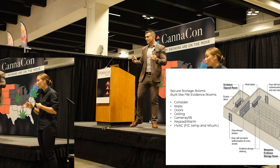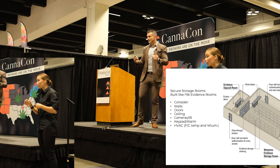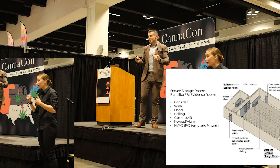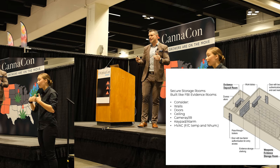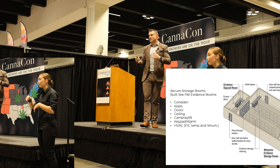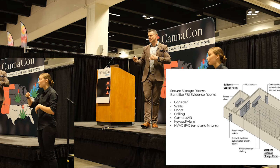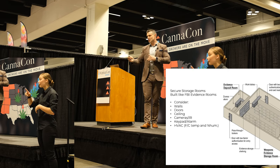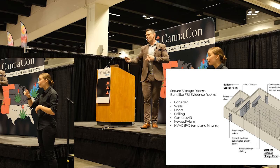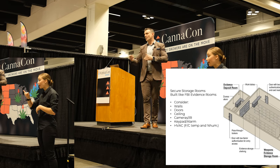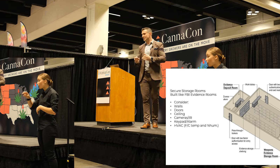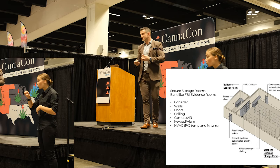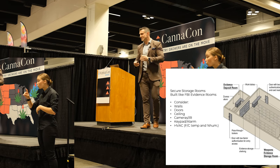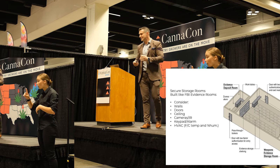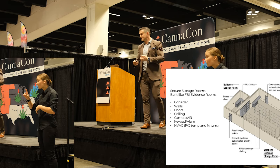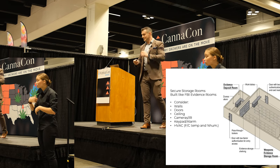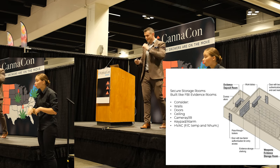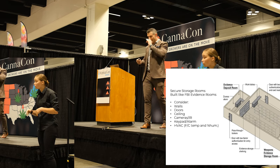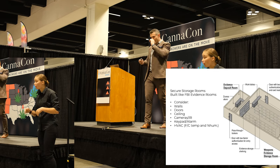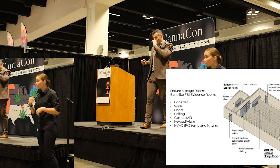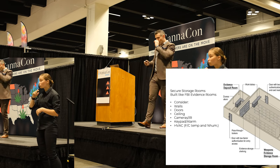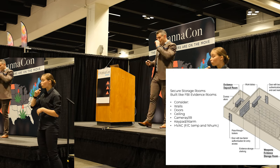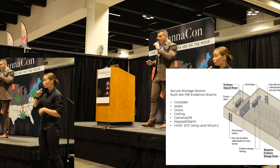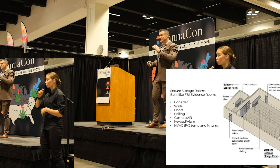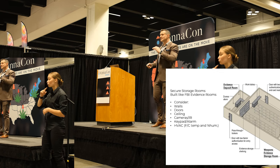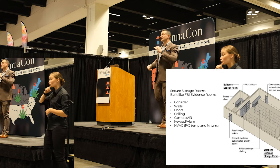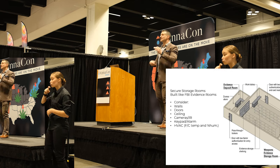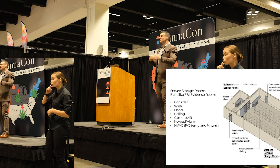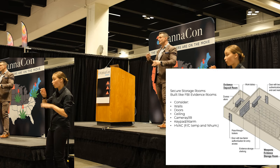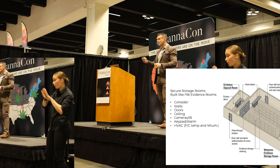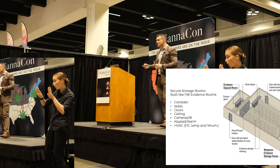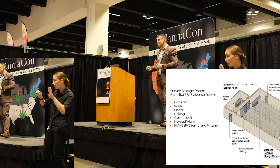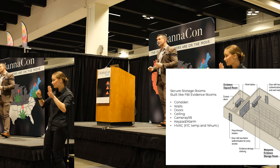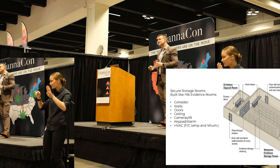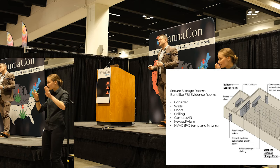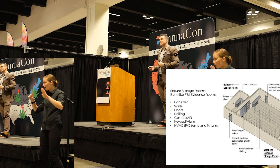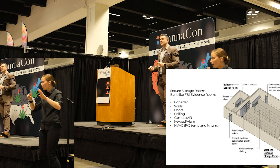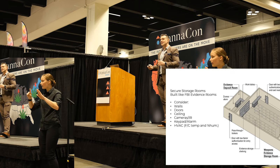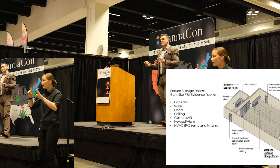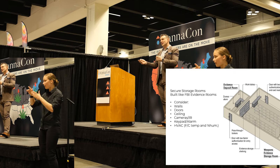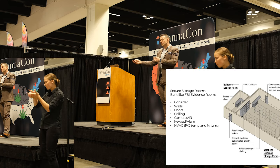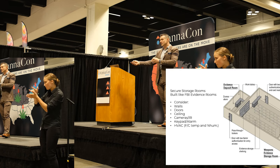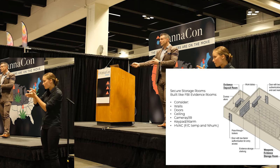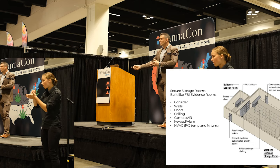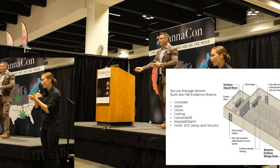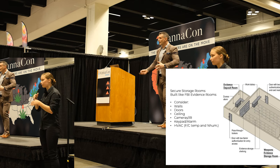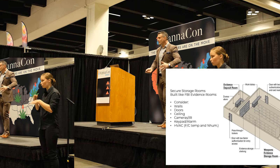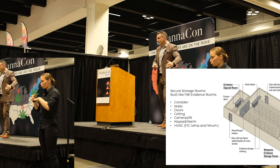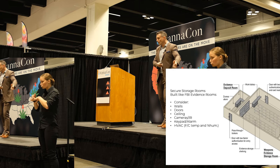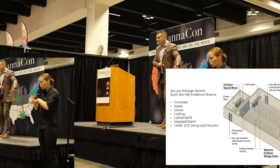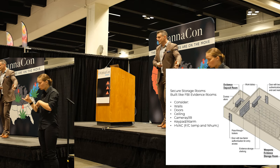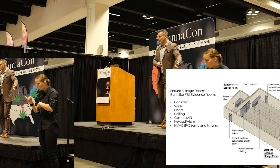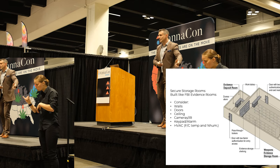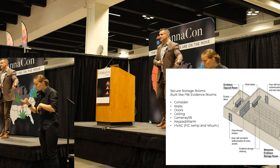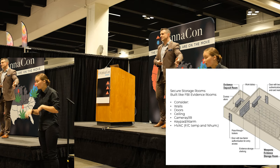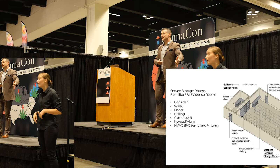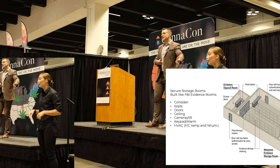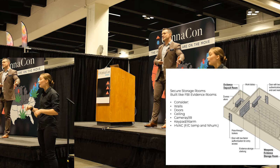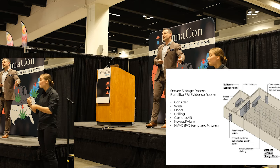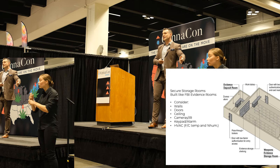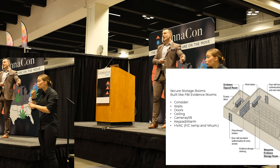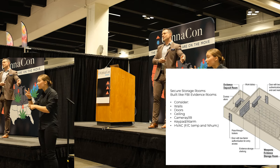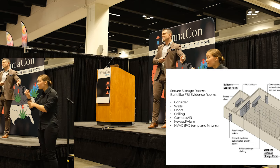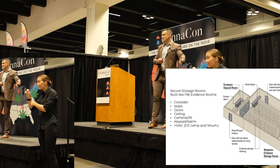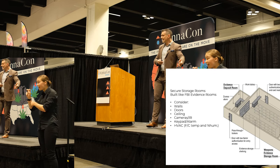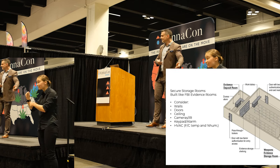plywood in between the drywall and the studs, where we're putting things like electrical outlets and vents, making sure that they're far enough away from doors so that